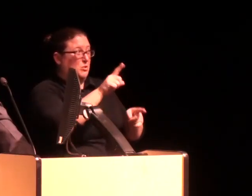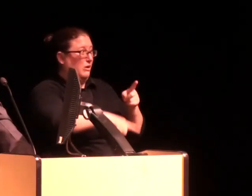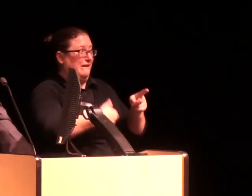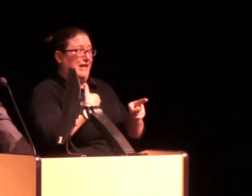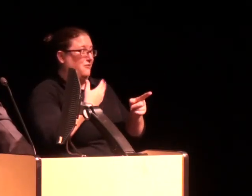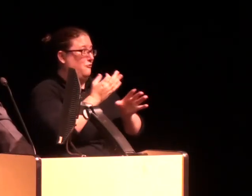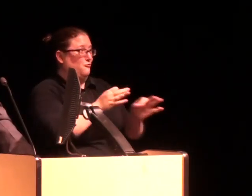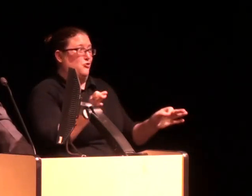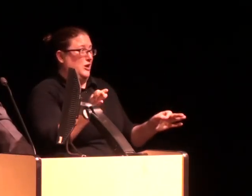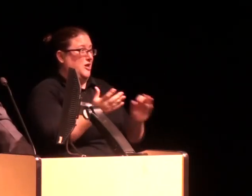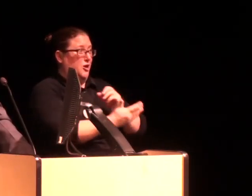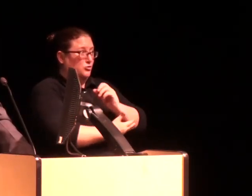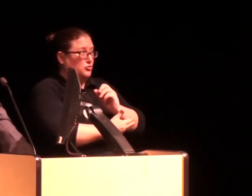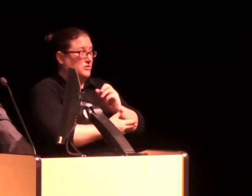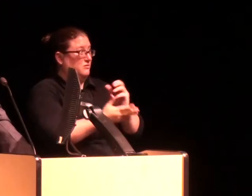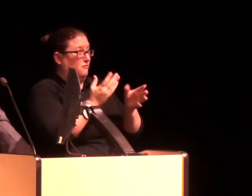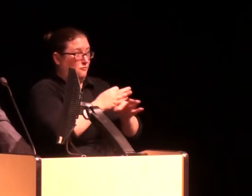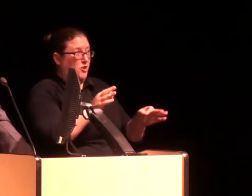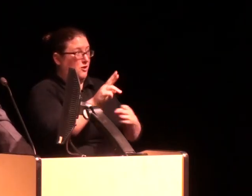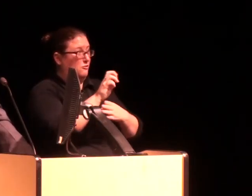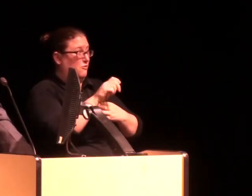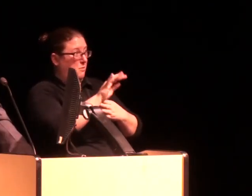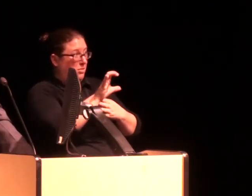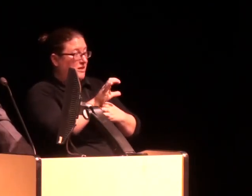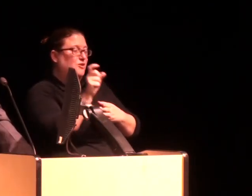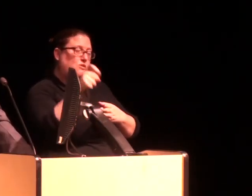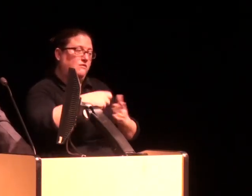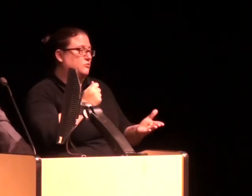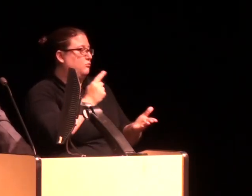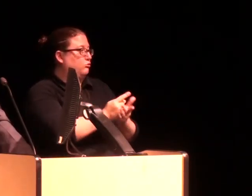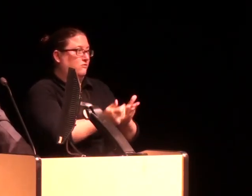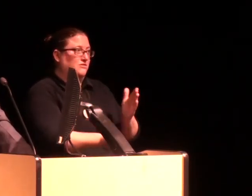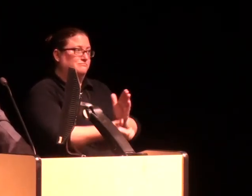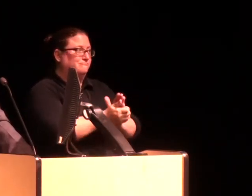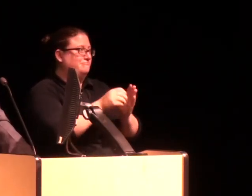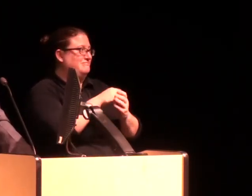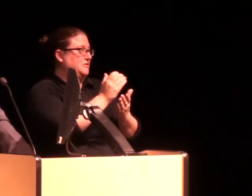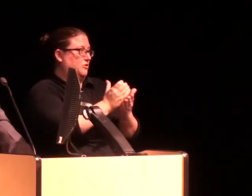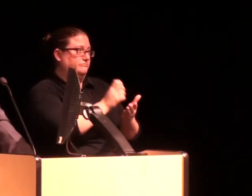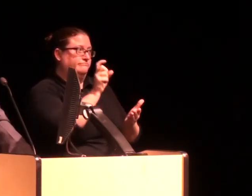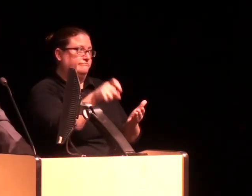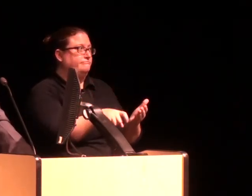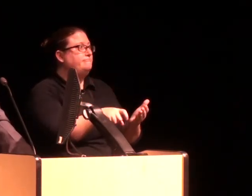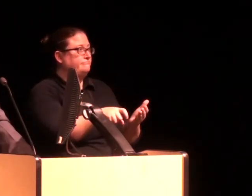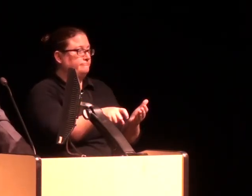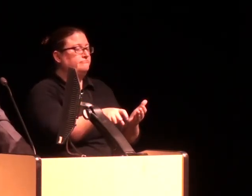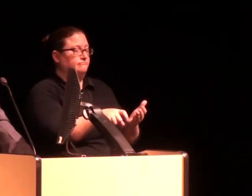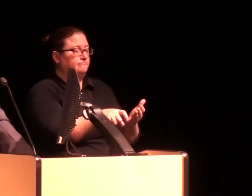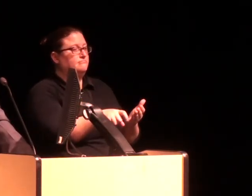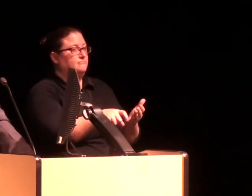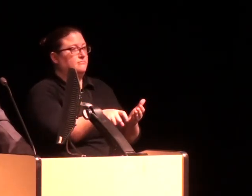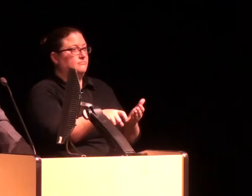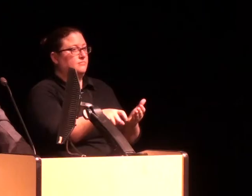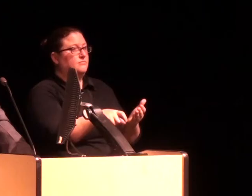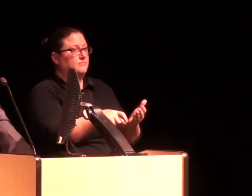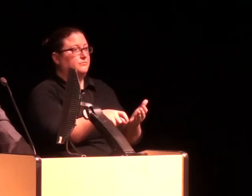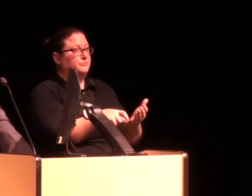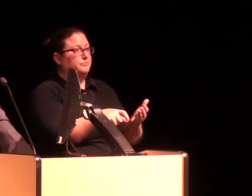So in order to have a free republic, you have to approve this amendment in the Constitution. And we have a